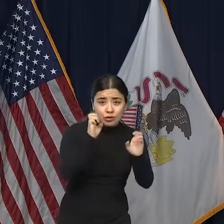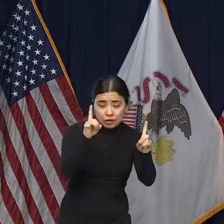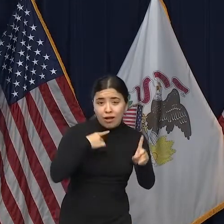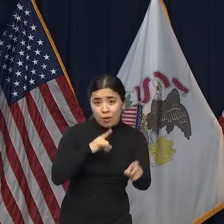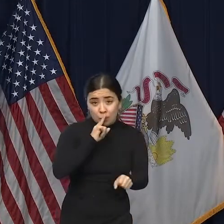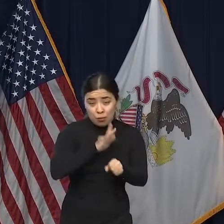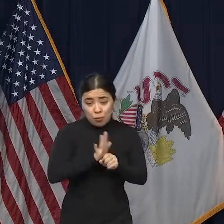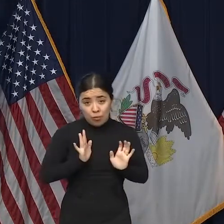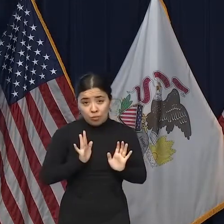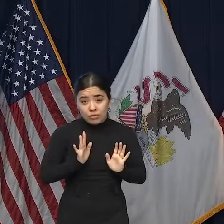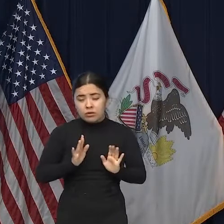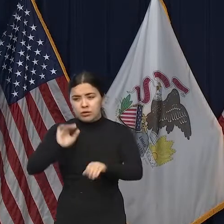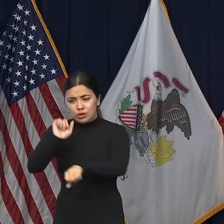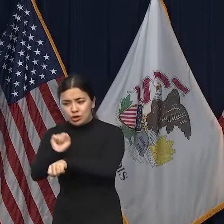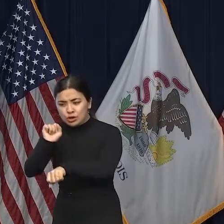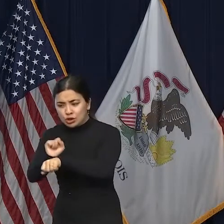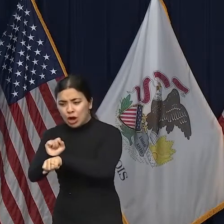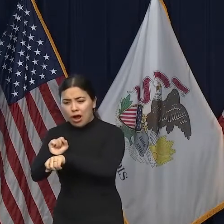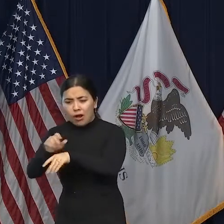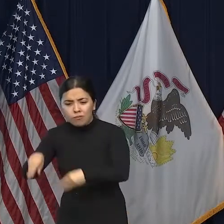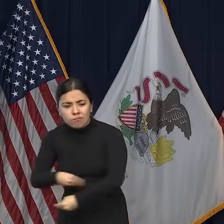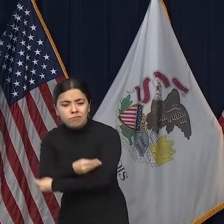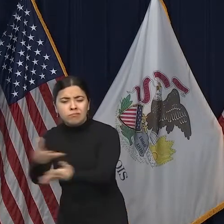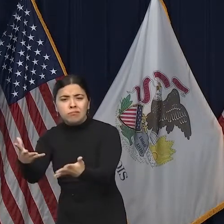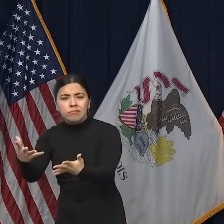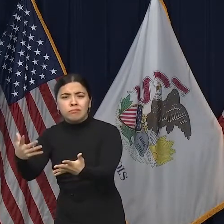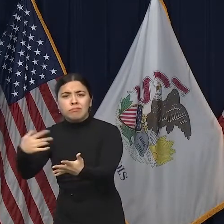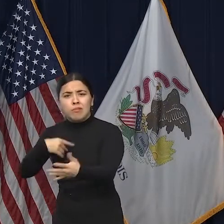we build a better future for Illinois.